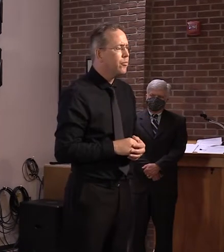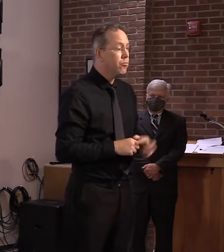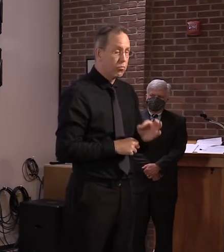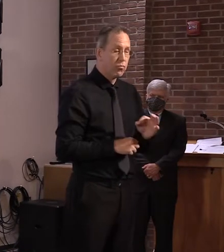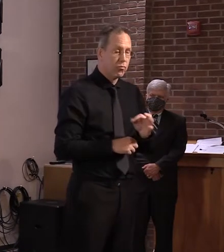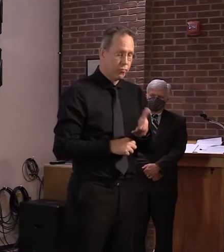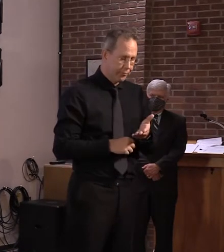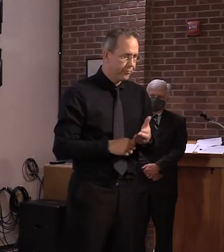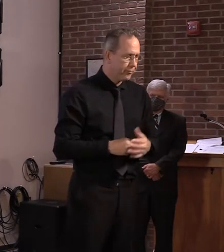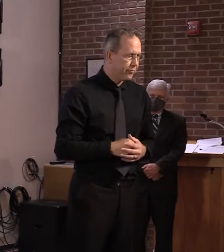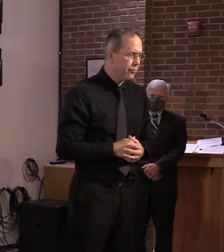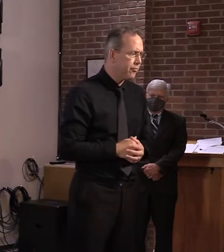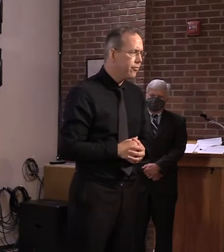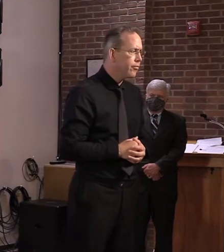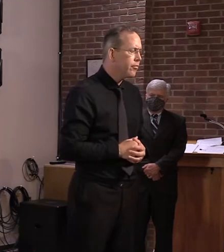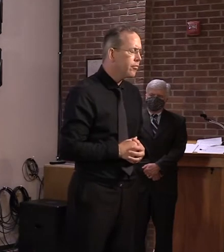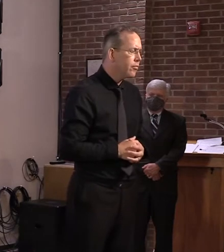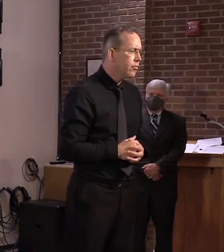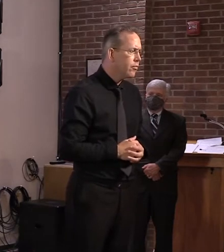Governor.